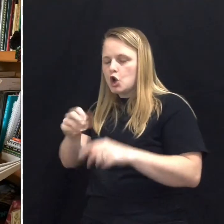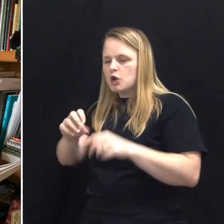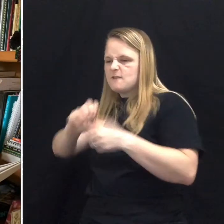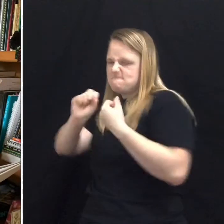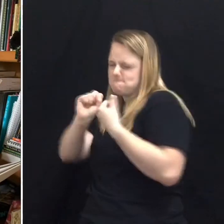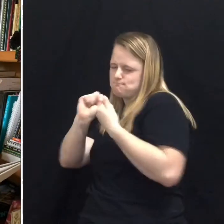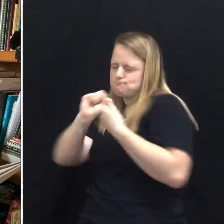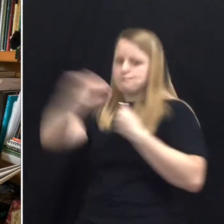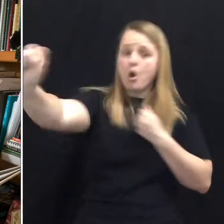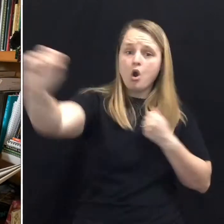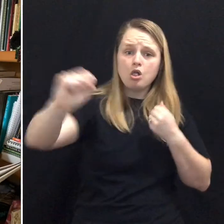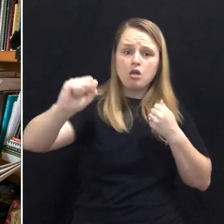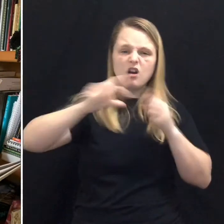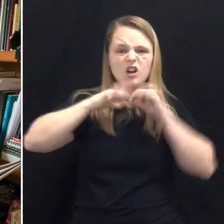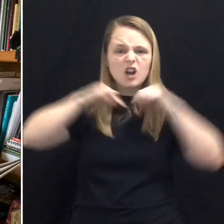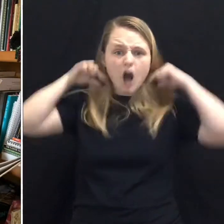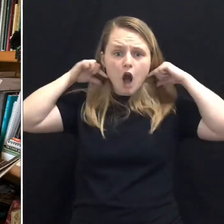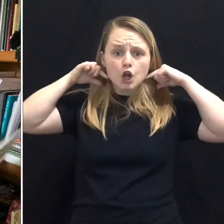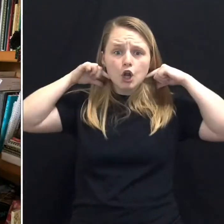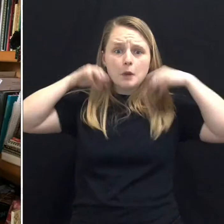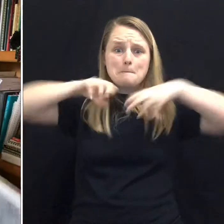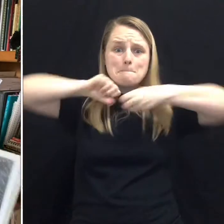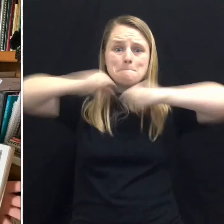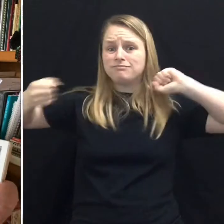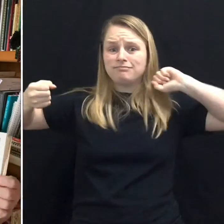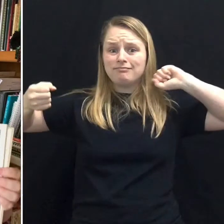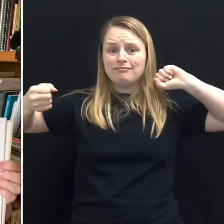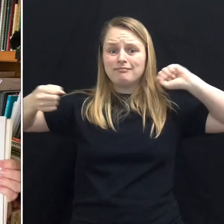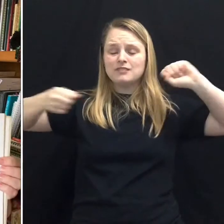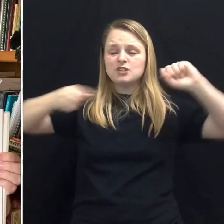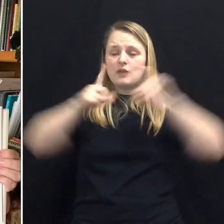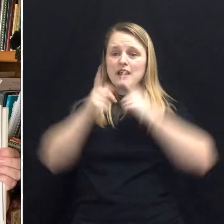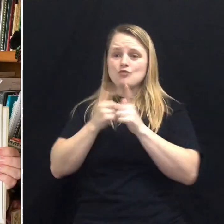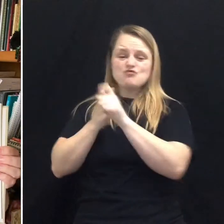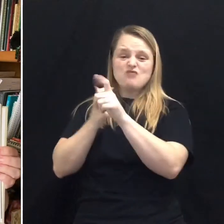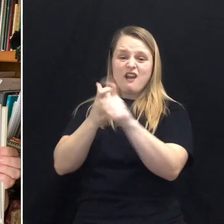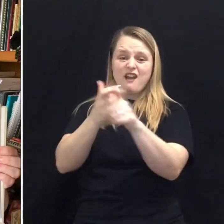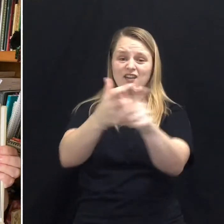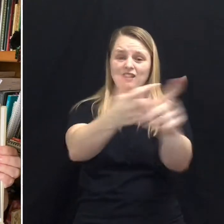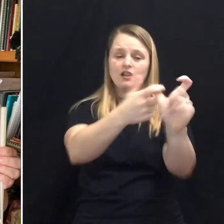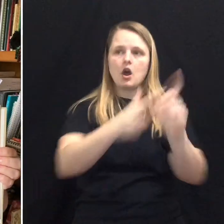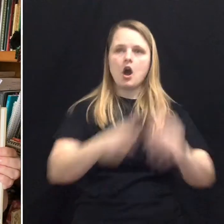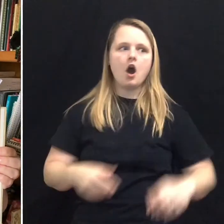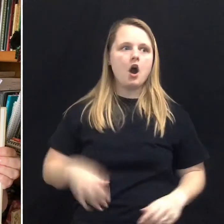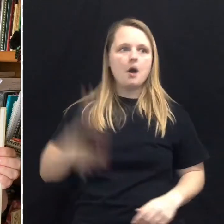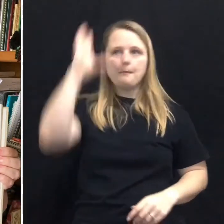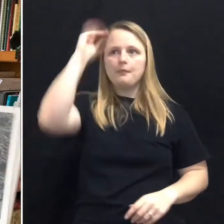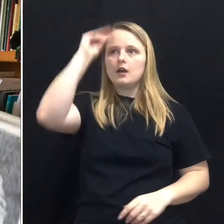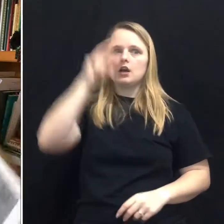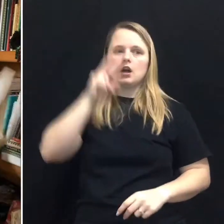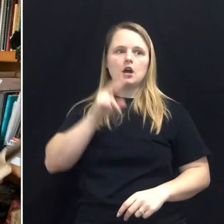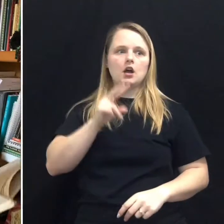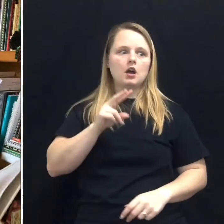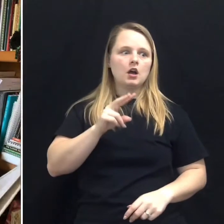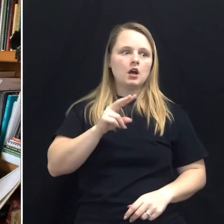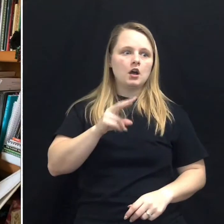He bolted straight ahead through the open door, with Alan running behind.